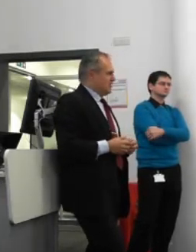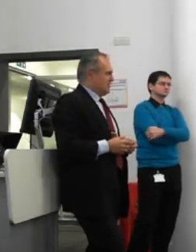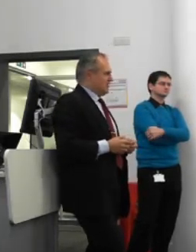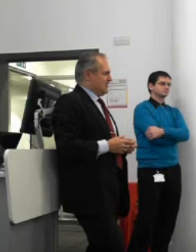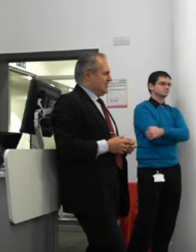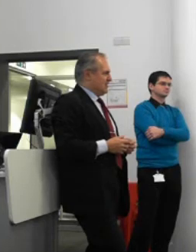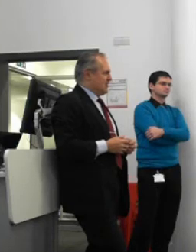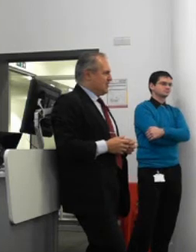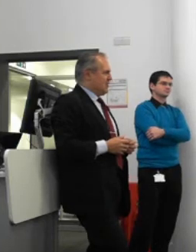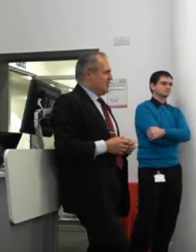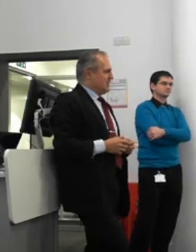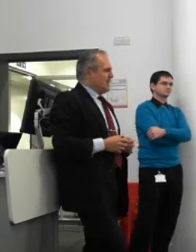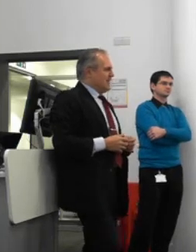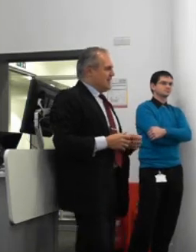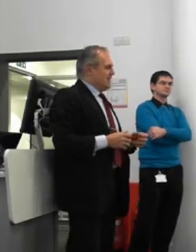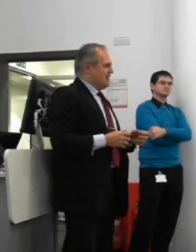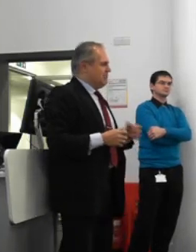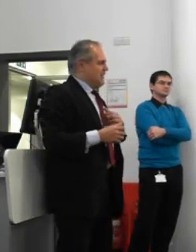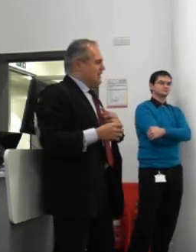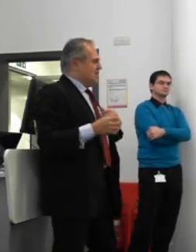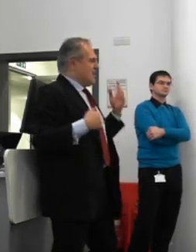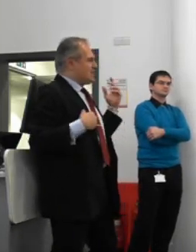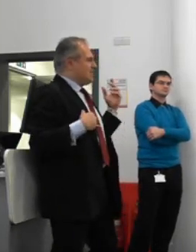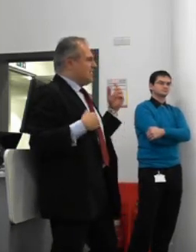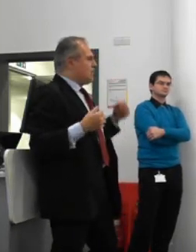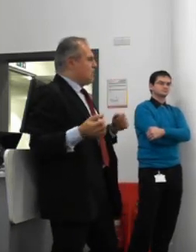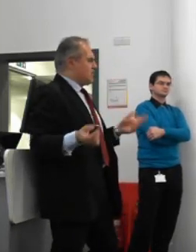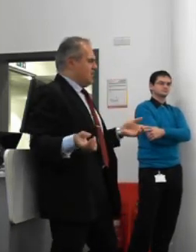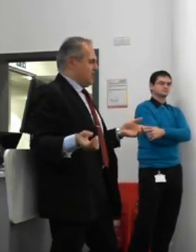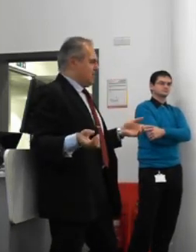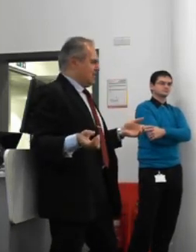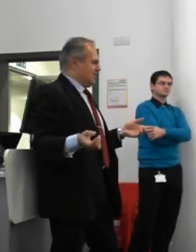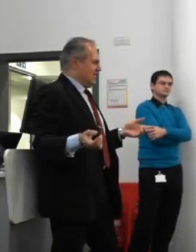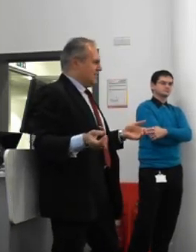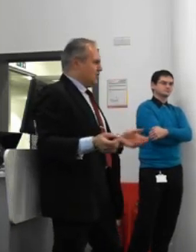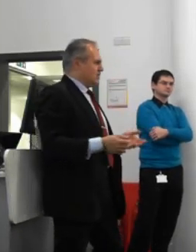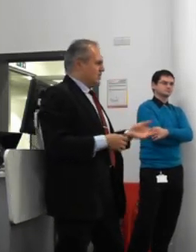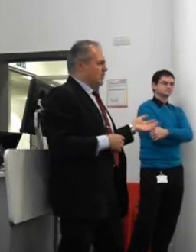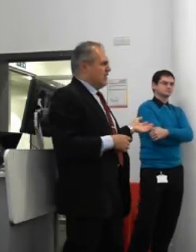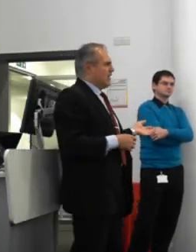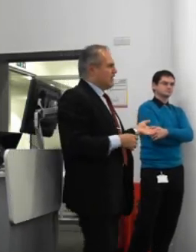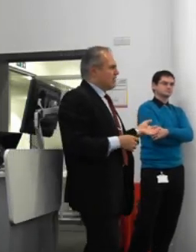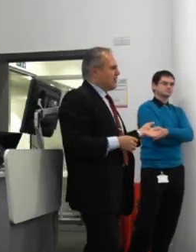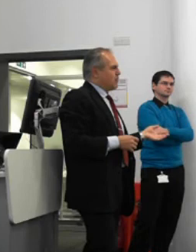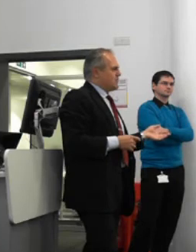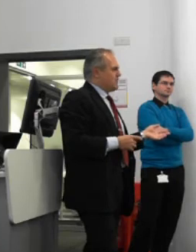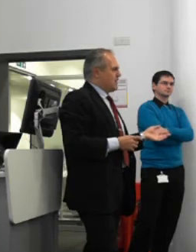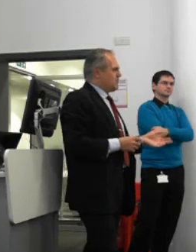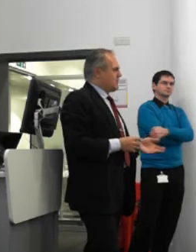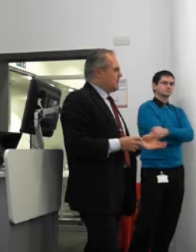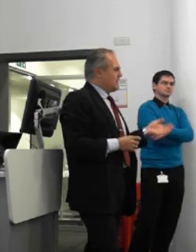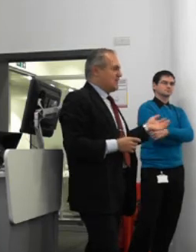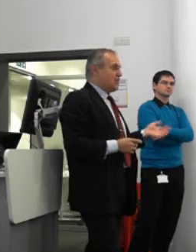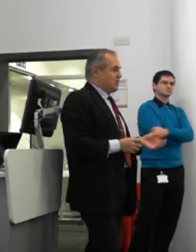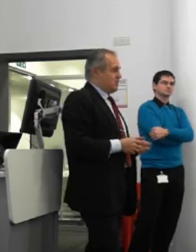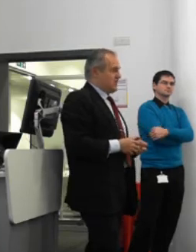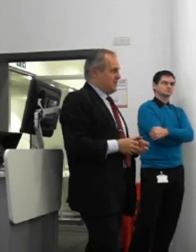because i mean me yesterday go cinema it's not the same thing in frequency terms and yesterday so